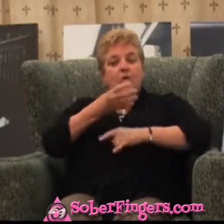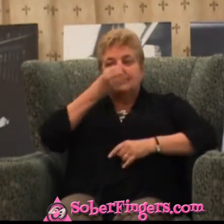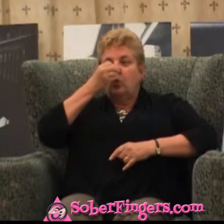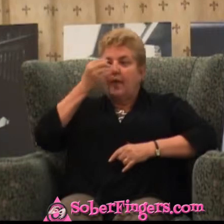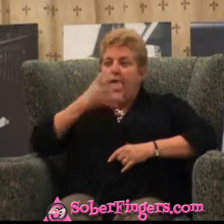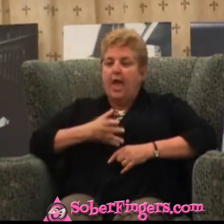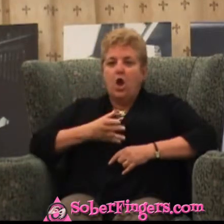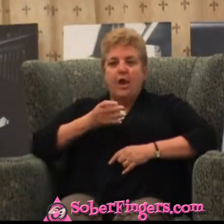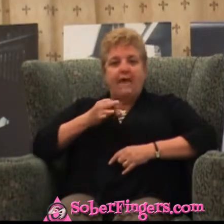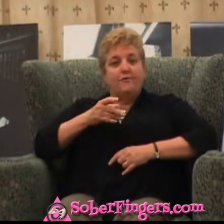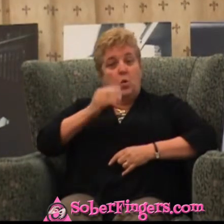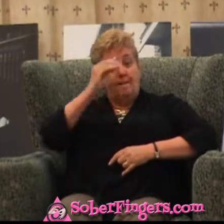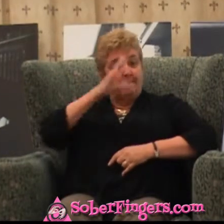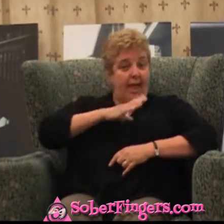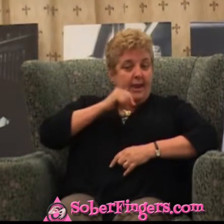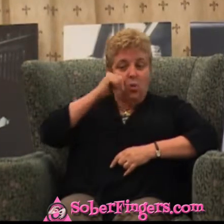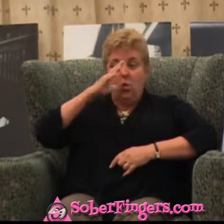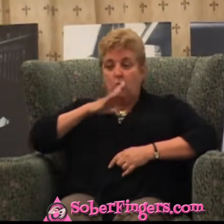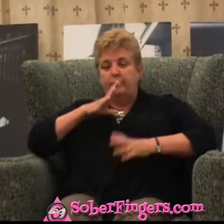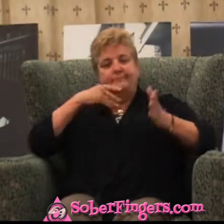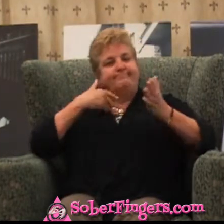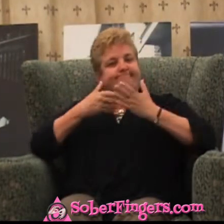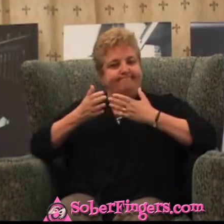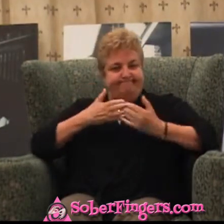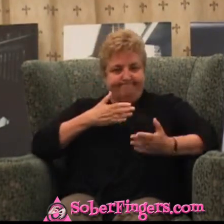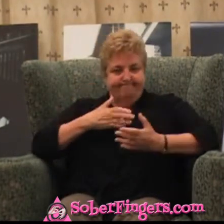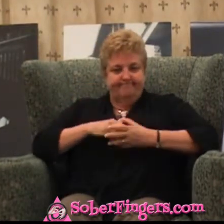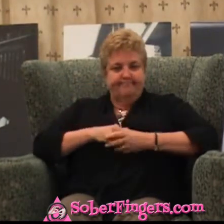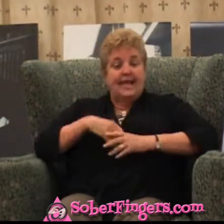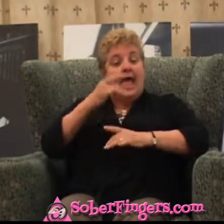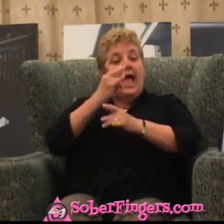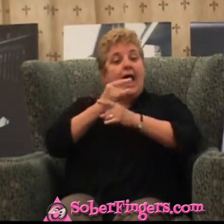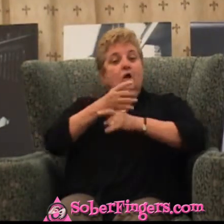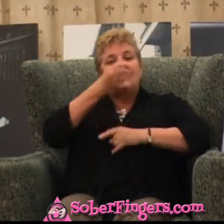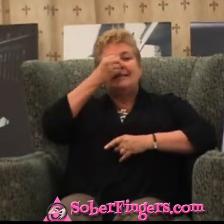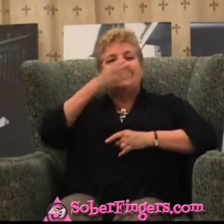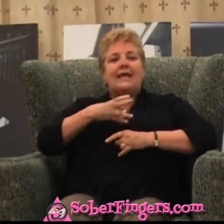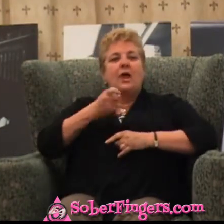if you're a man or if you're a woman. Alcohol doesn't care if you're short or if you're tall.